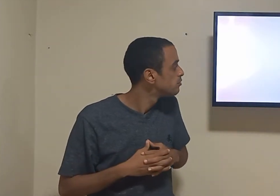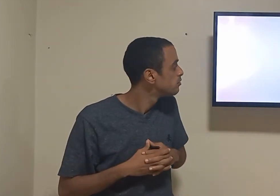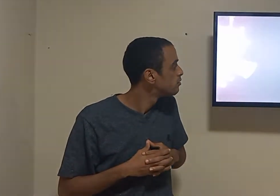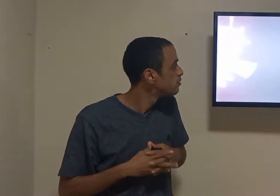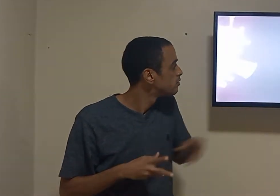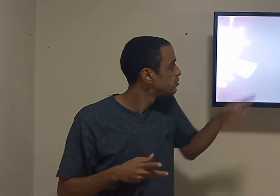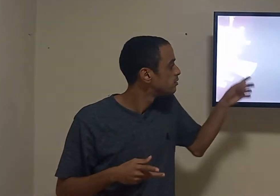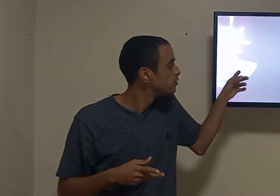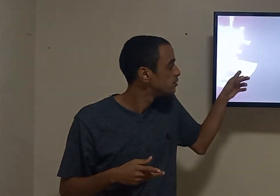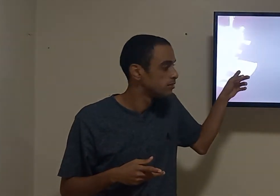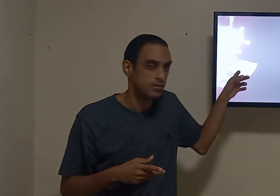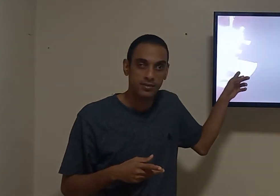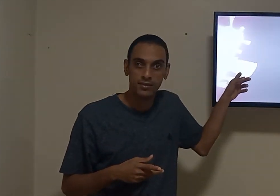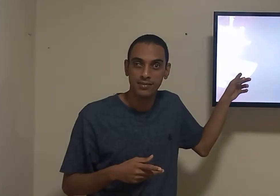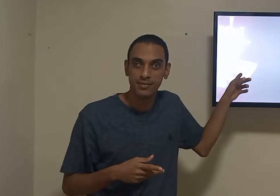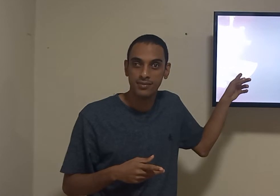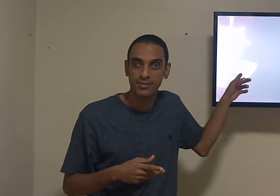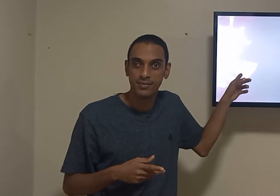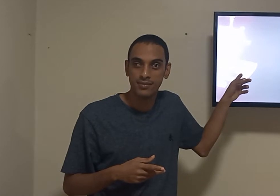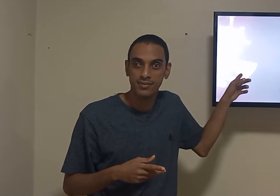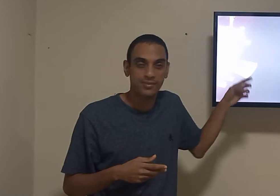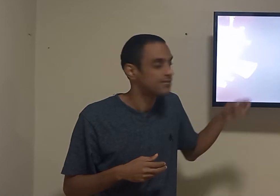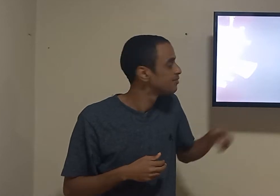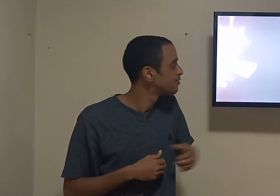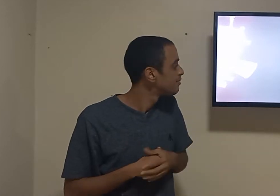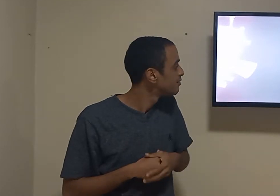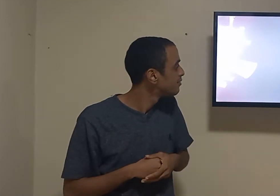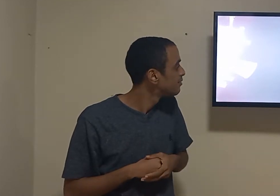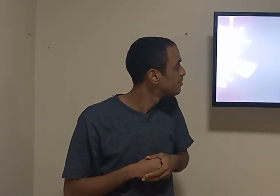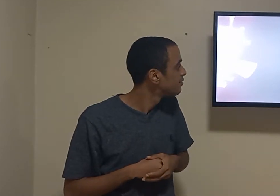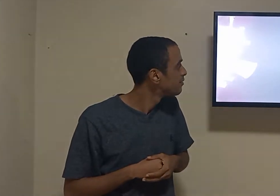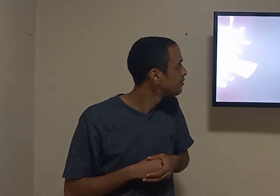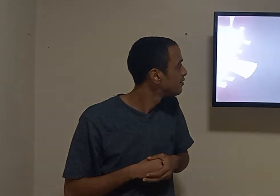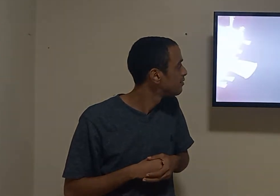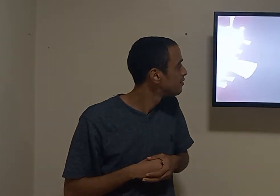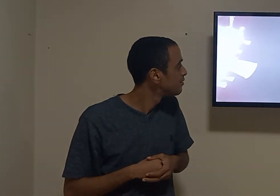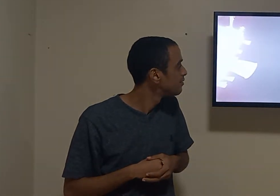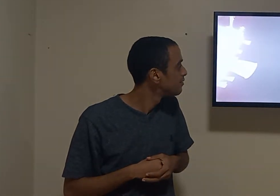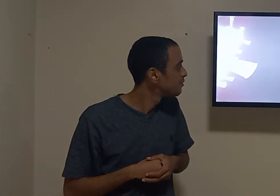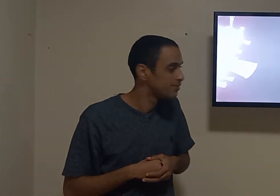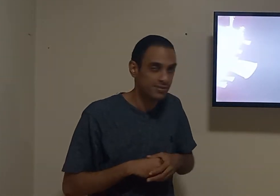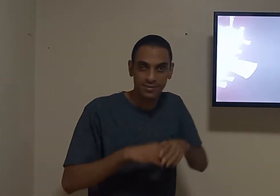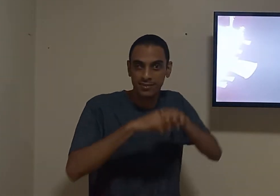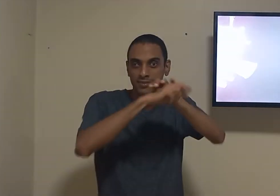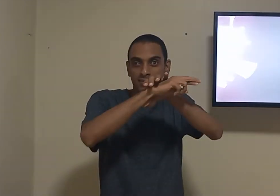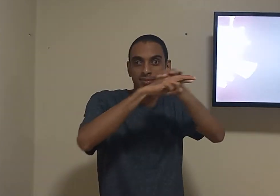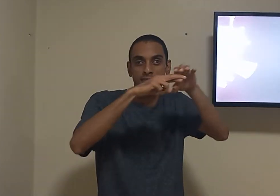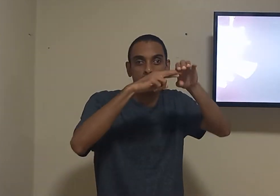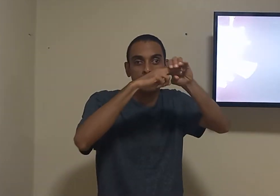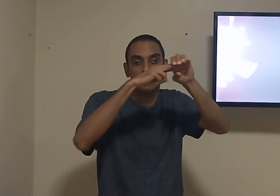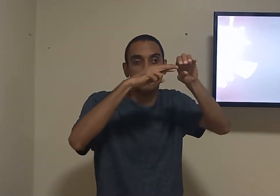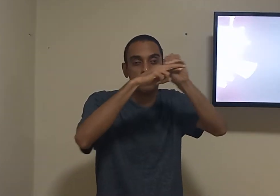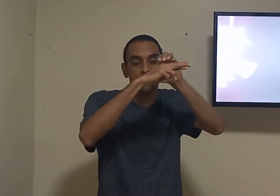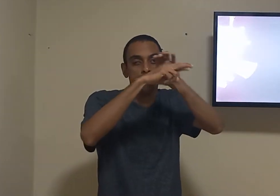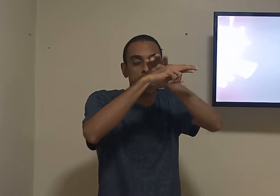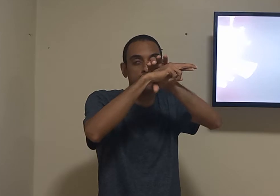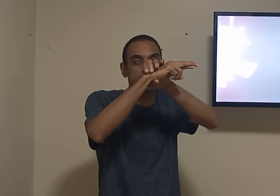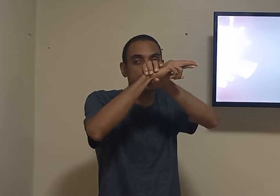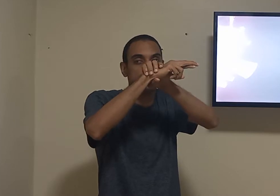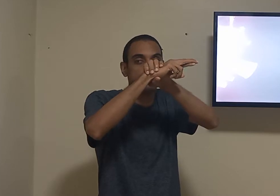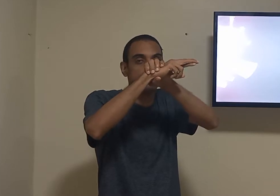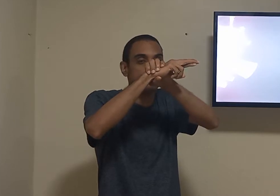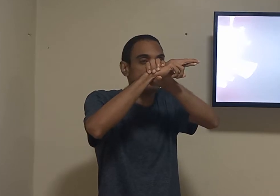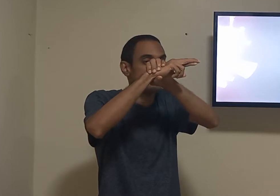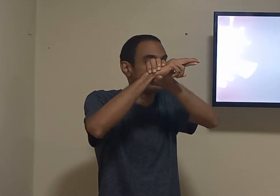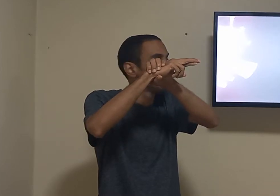And we are starting to get some of our very first views of the Orion spacecraft. Great view right there in the center